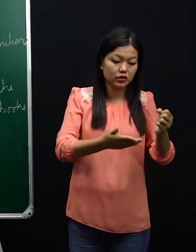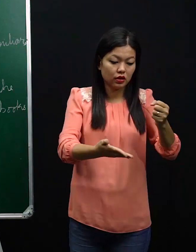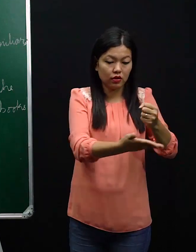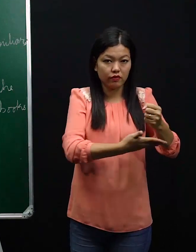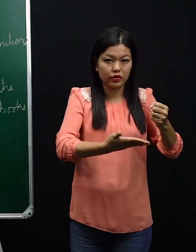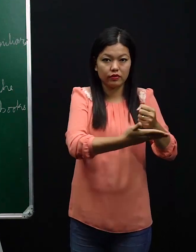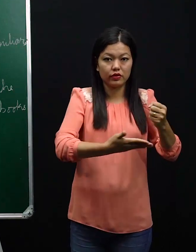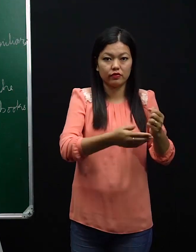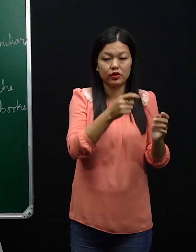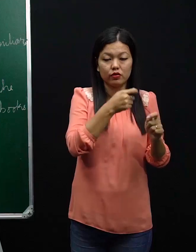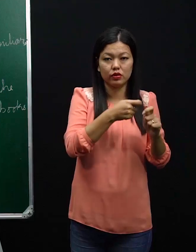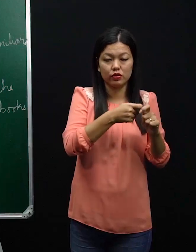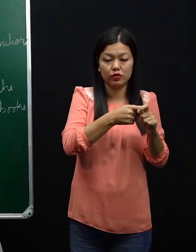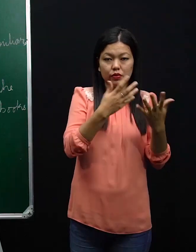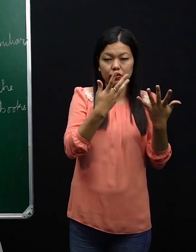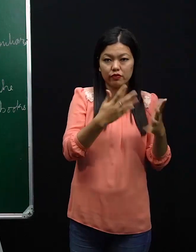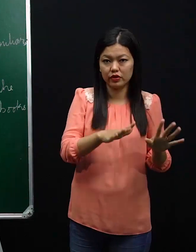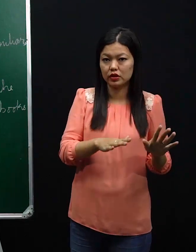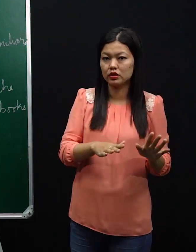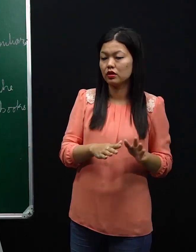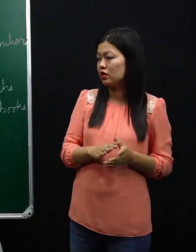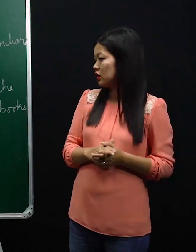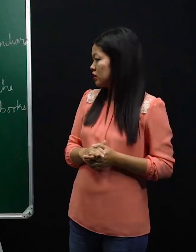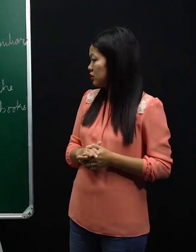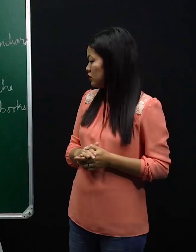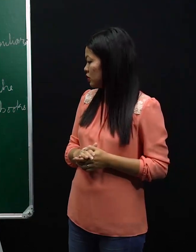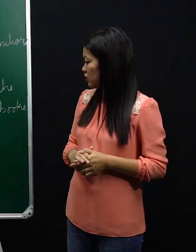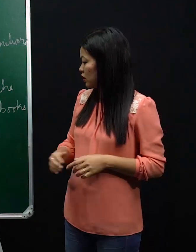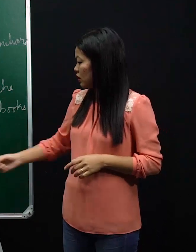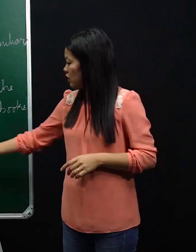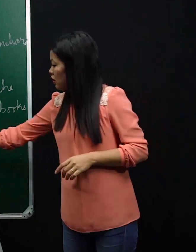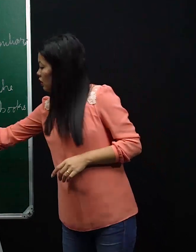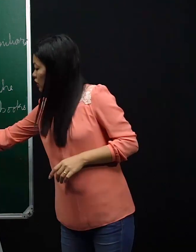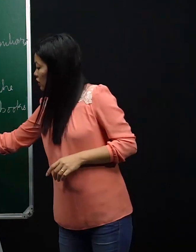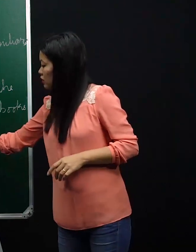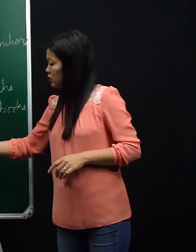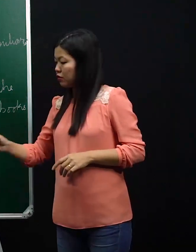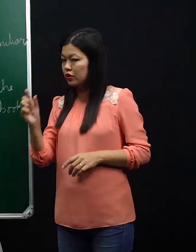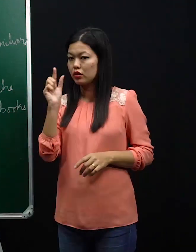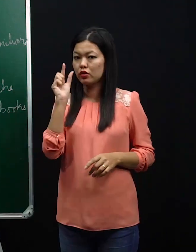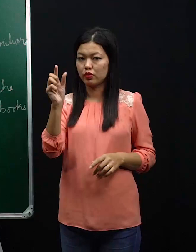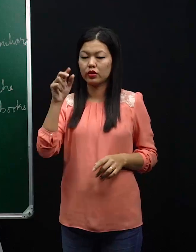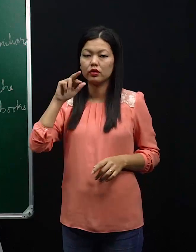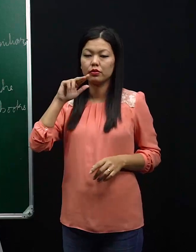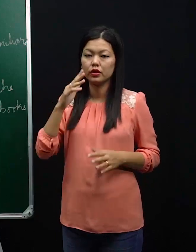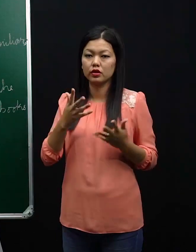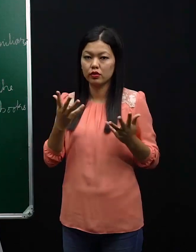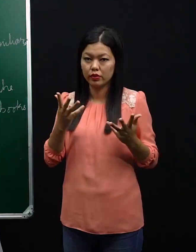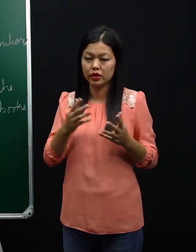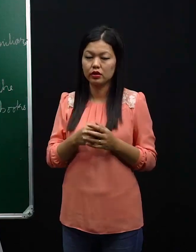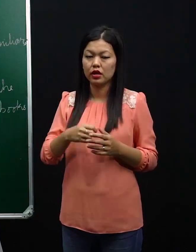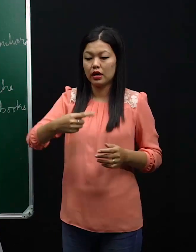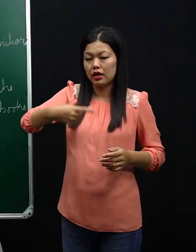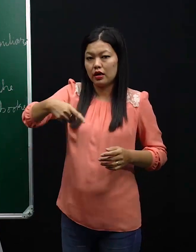customary. Here, customary can mean different things, but in our lesson, it means the usual work that one